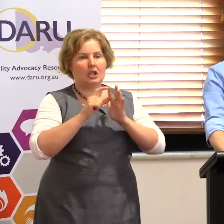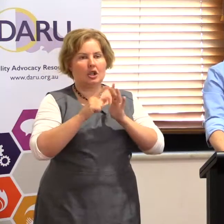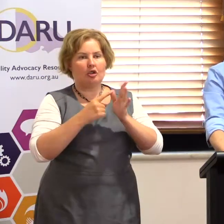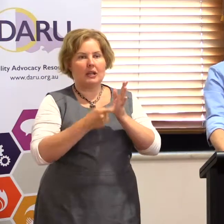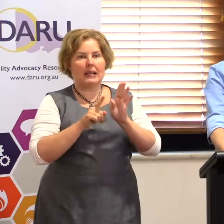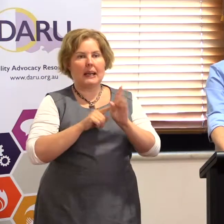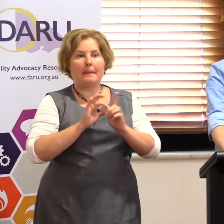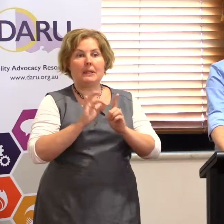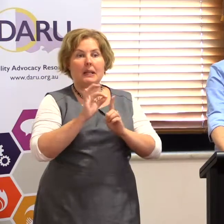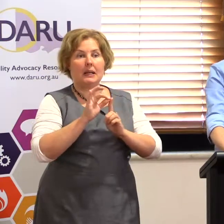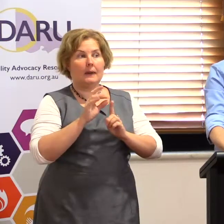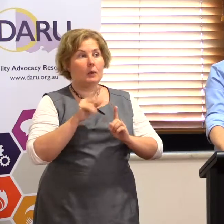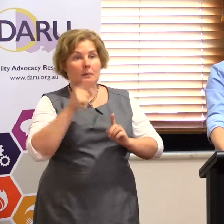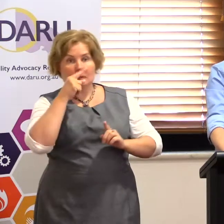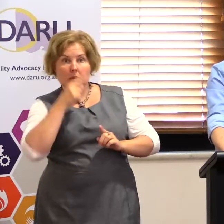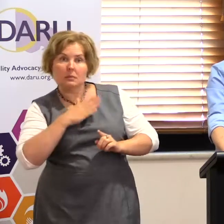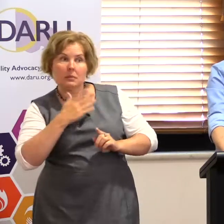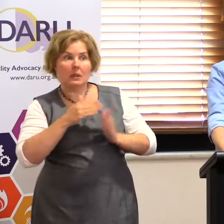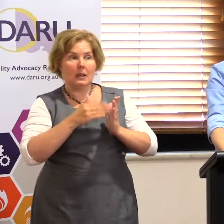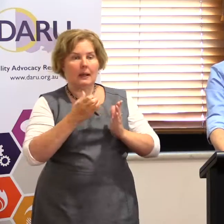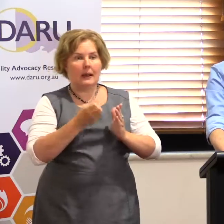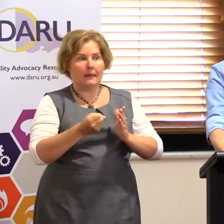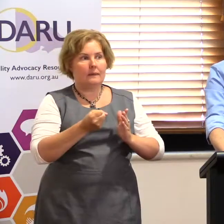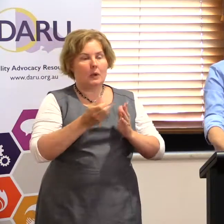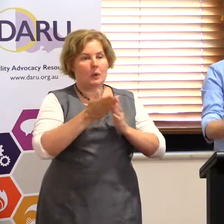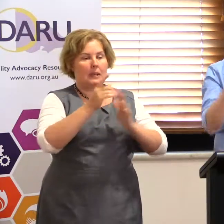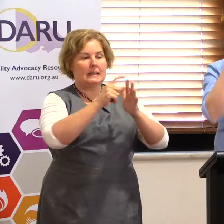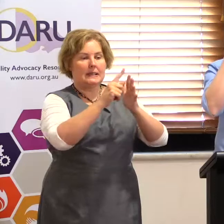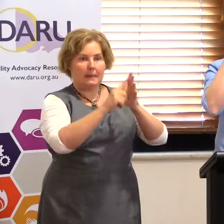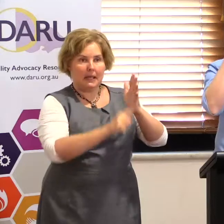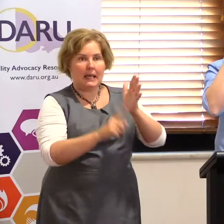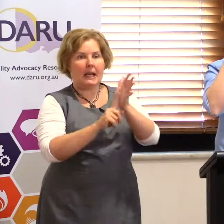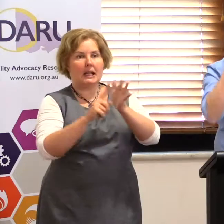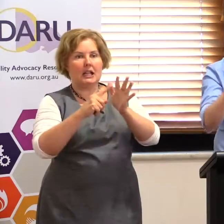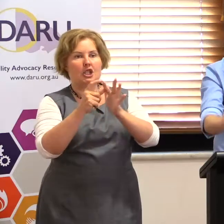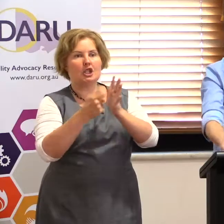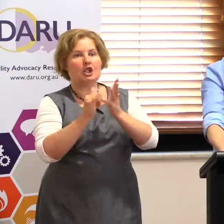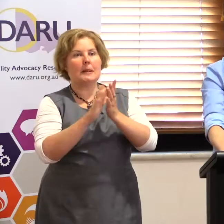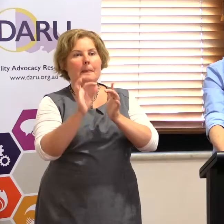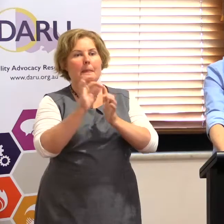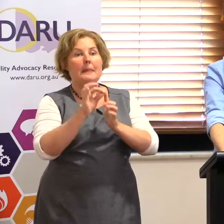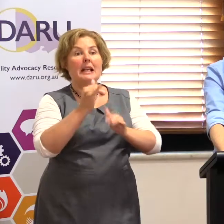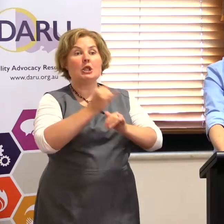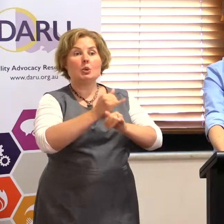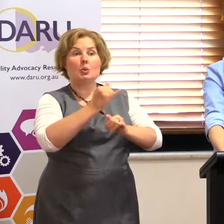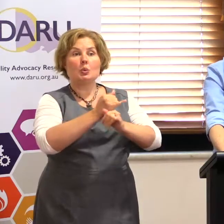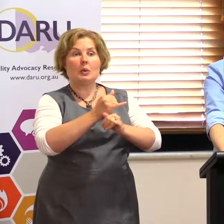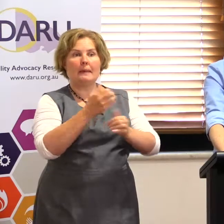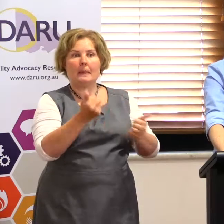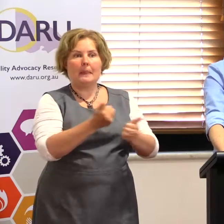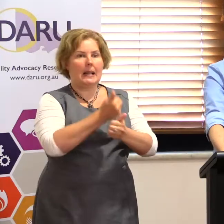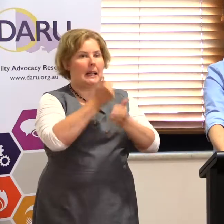coaching available for through the Disability Leadership Institute. So there's plenty of vacancies coming up at the